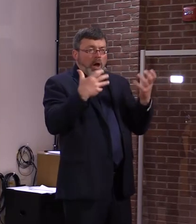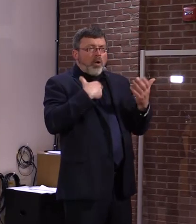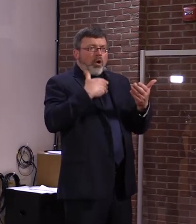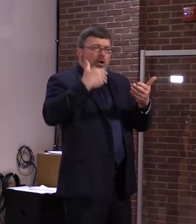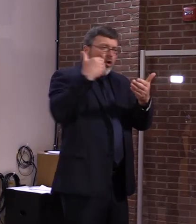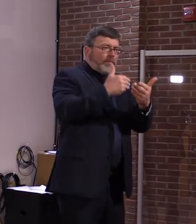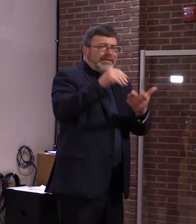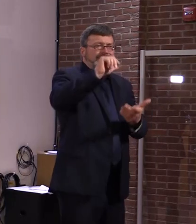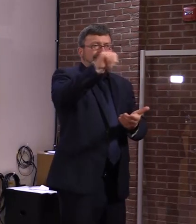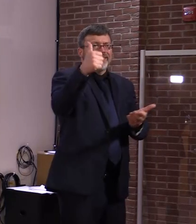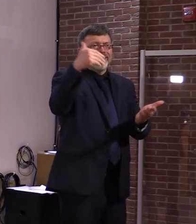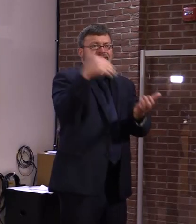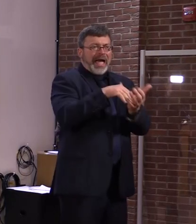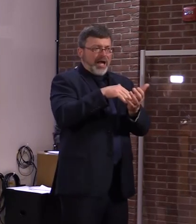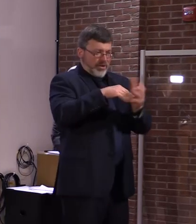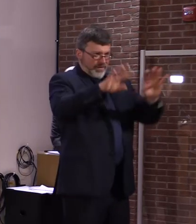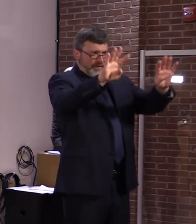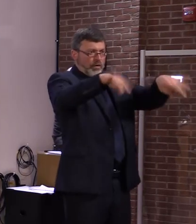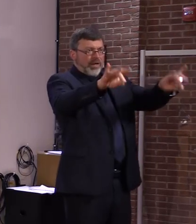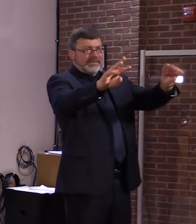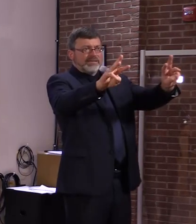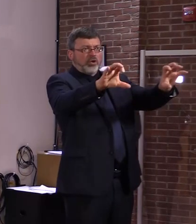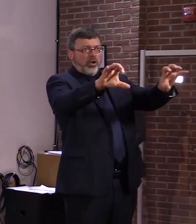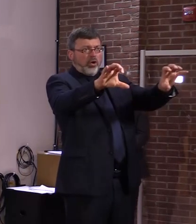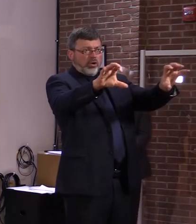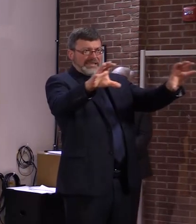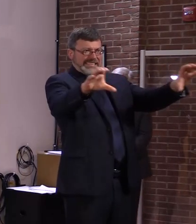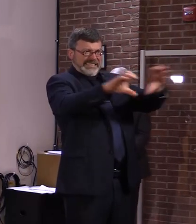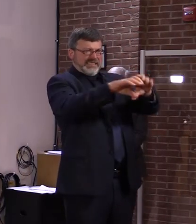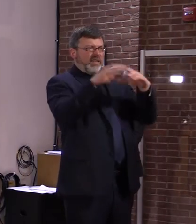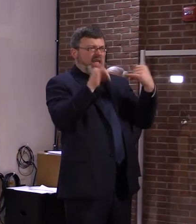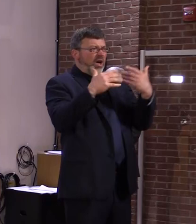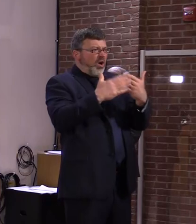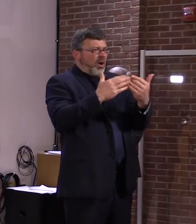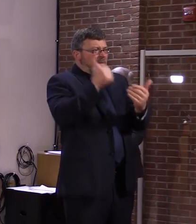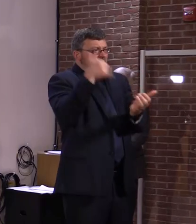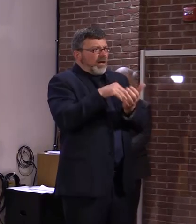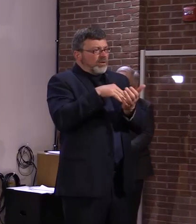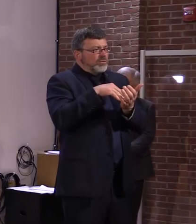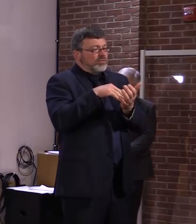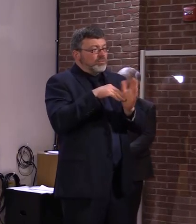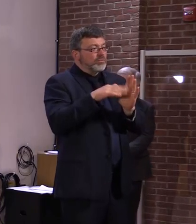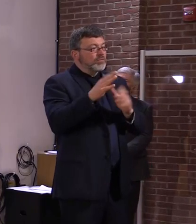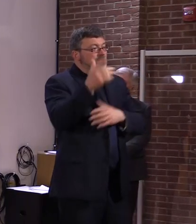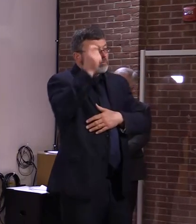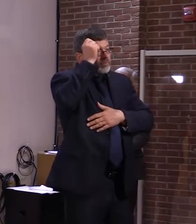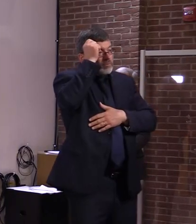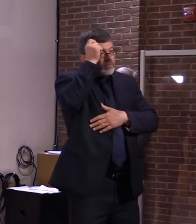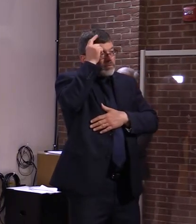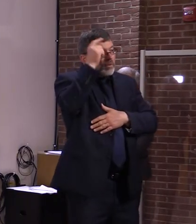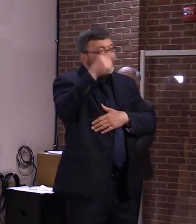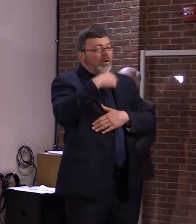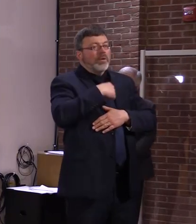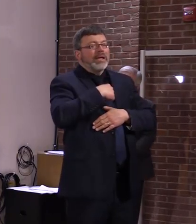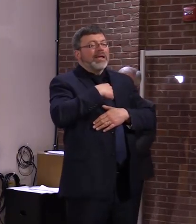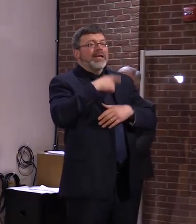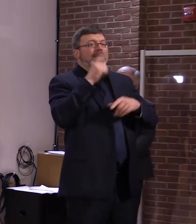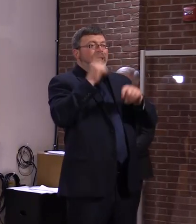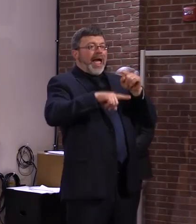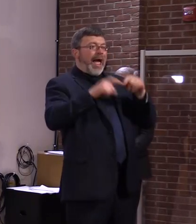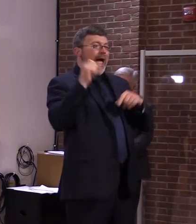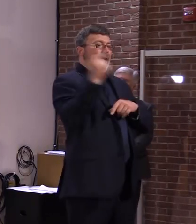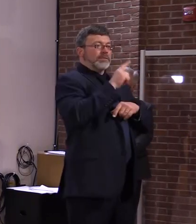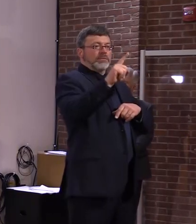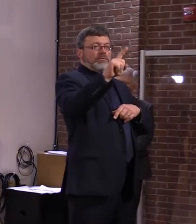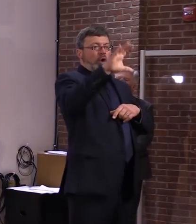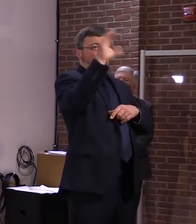So we are only allowed under this provision to ask for 50% of whatever our allotment is, so that's what I think we went to the